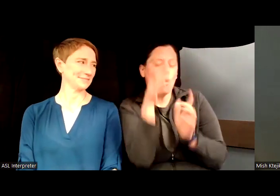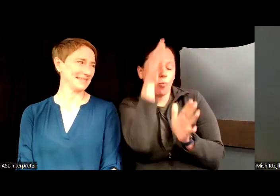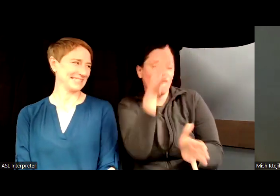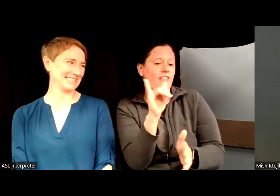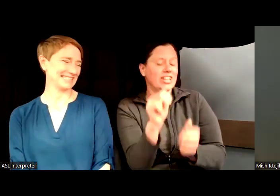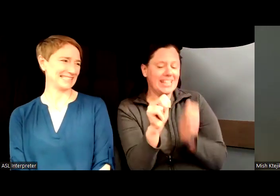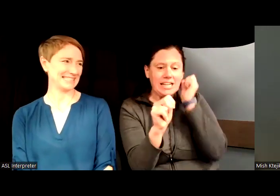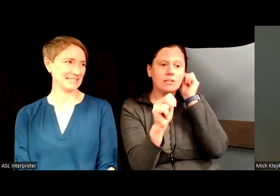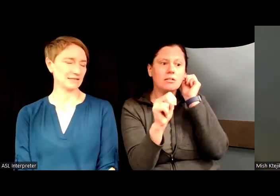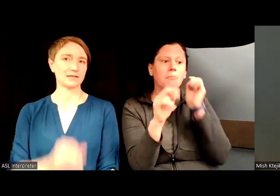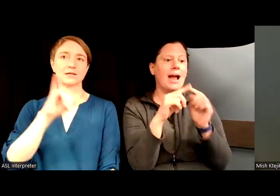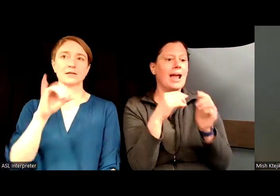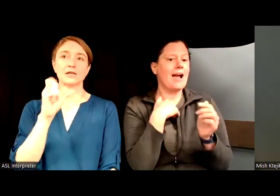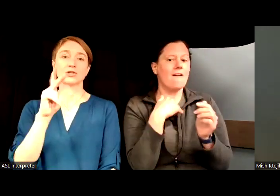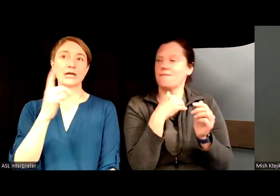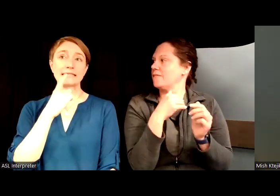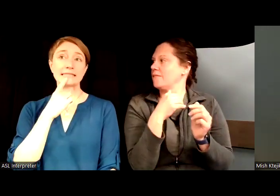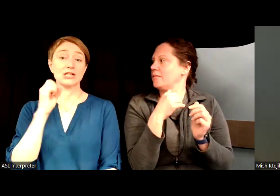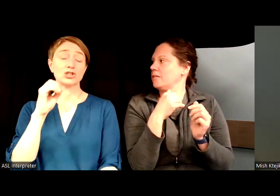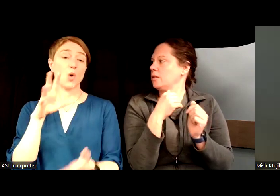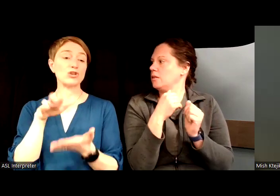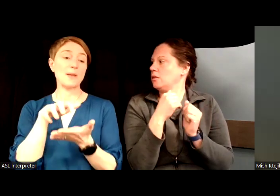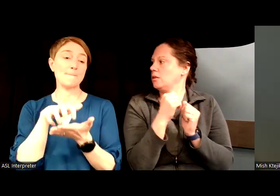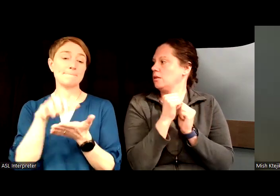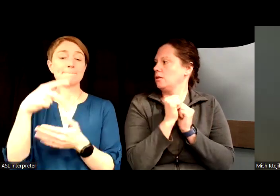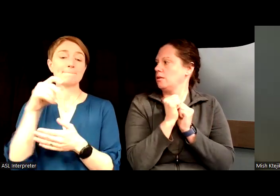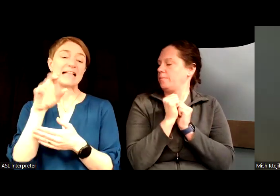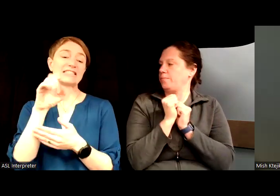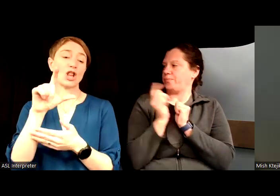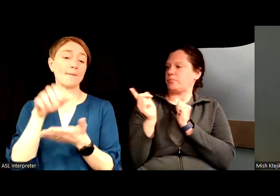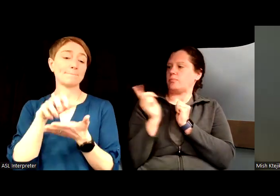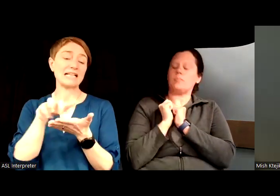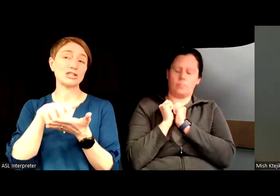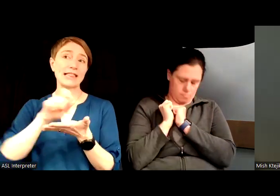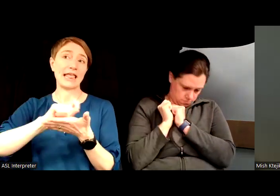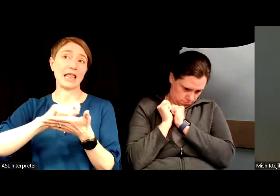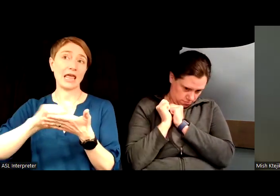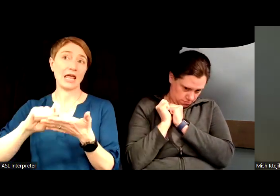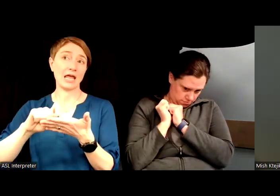I'm Jack off saying, screen. so we can just pencil it, you're saying we're just gonna pencil it in?